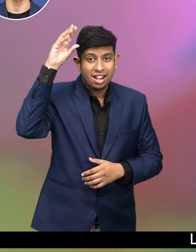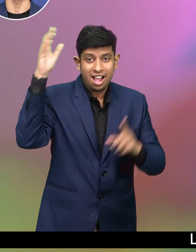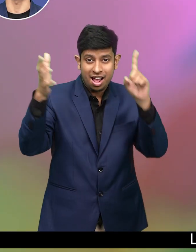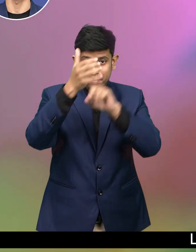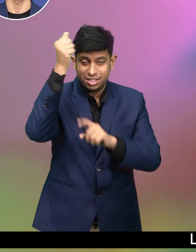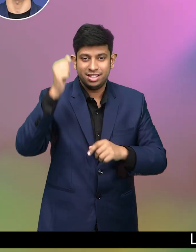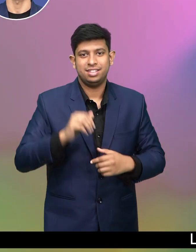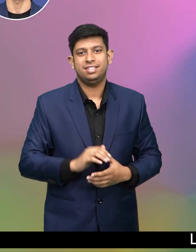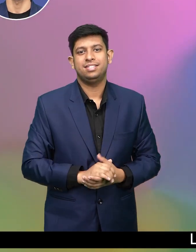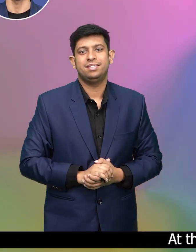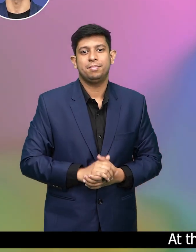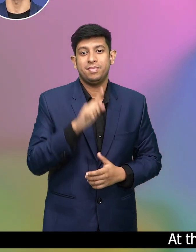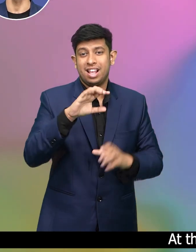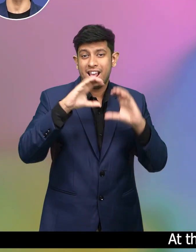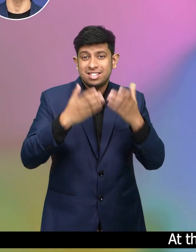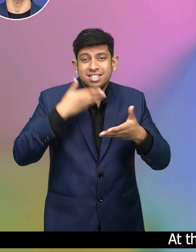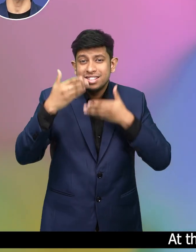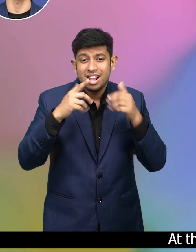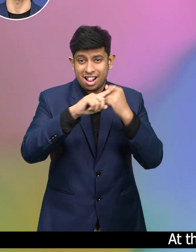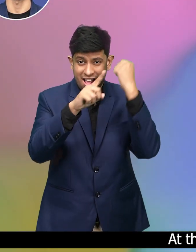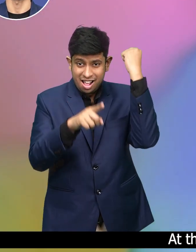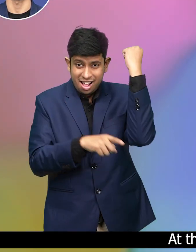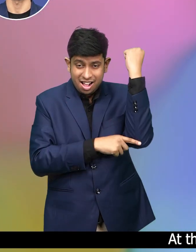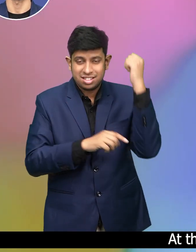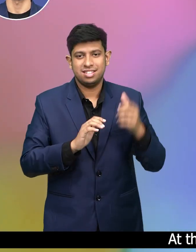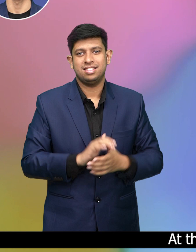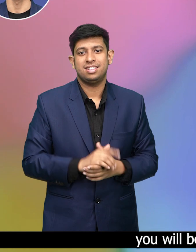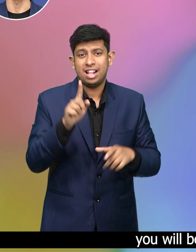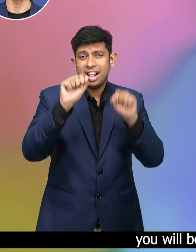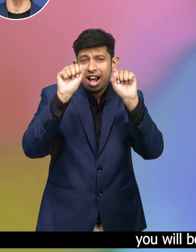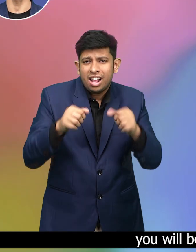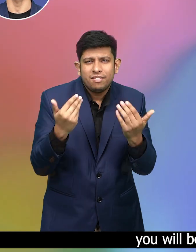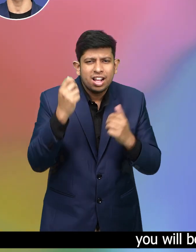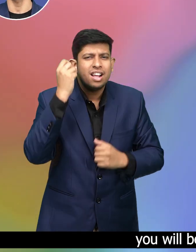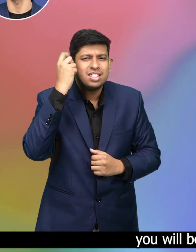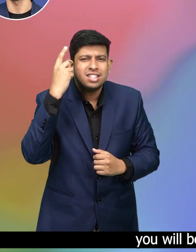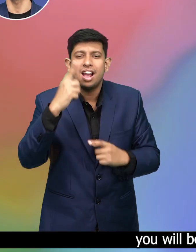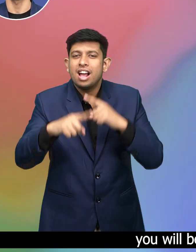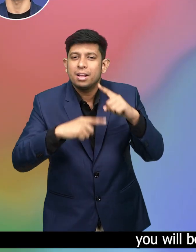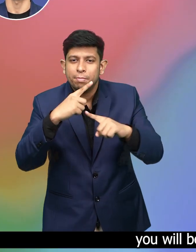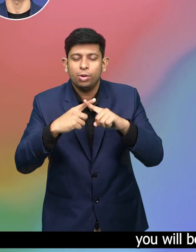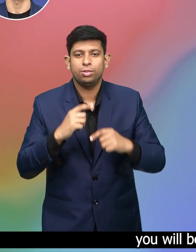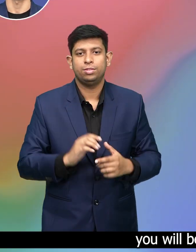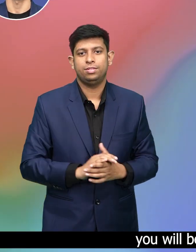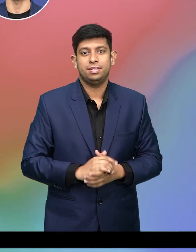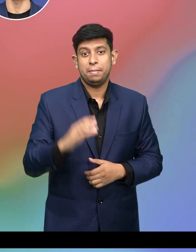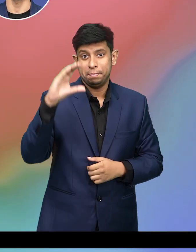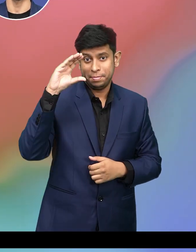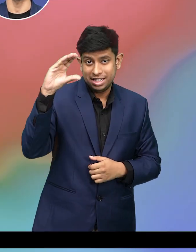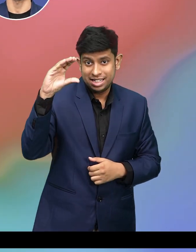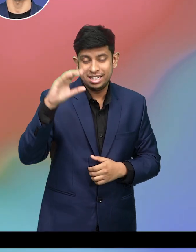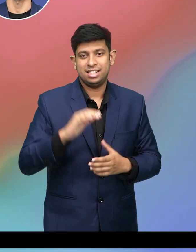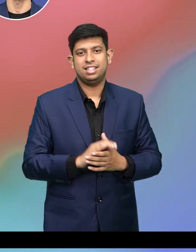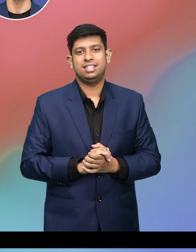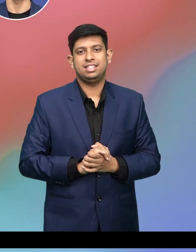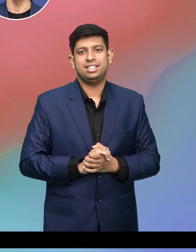Learning outcomes. At the end of this session, you will be able to understand about